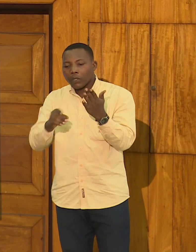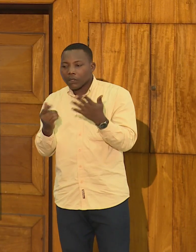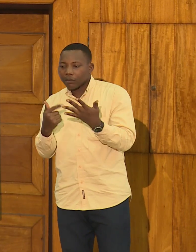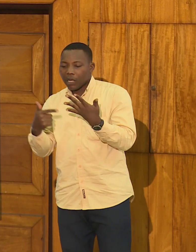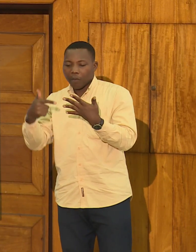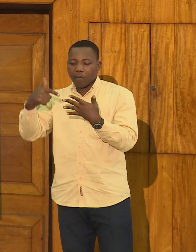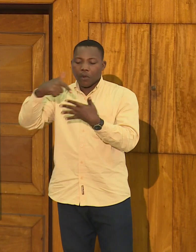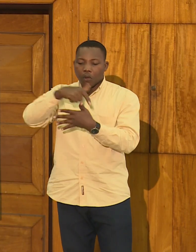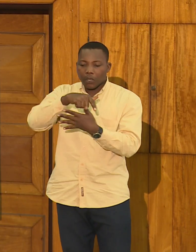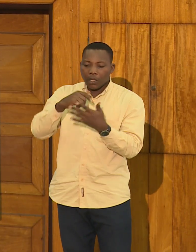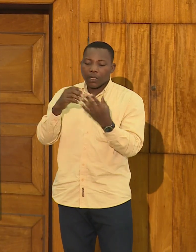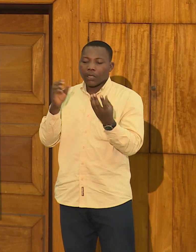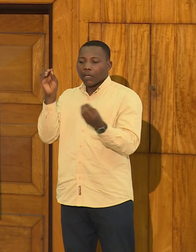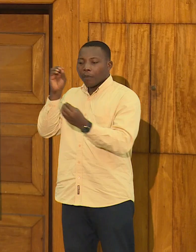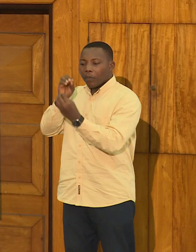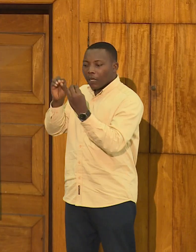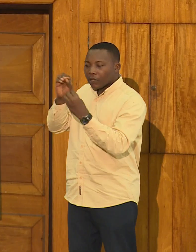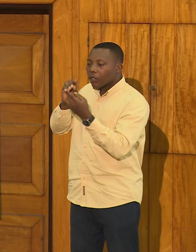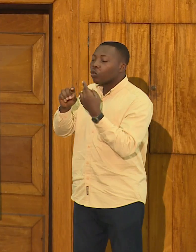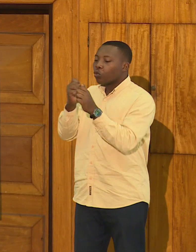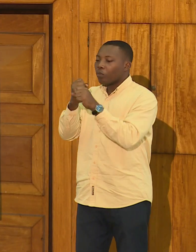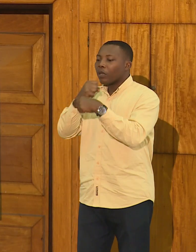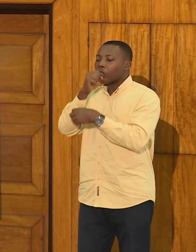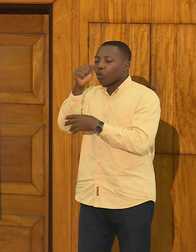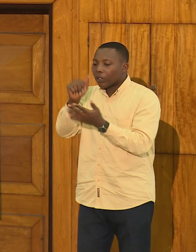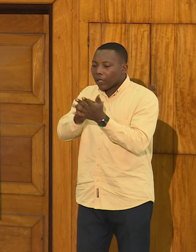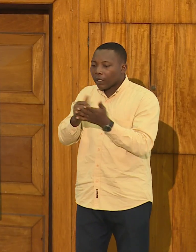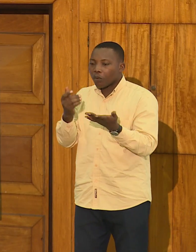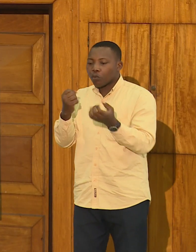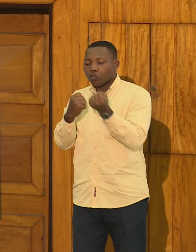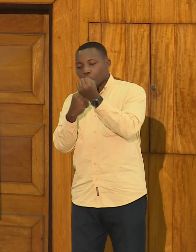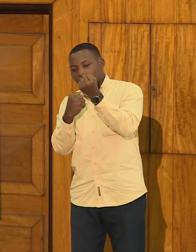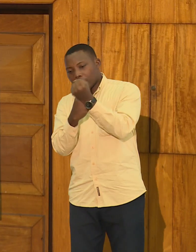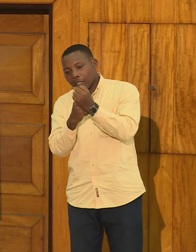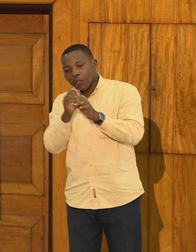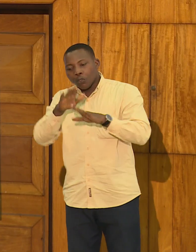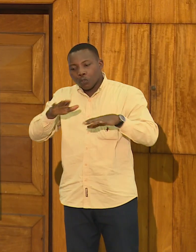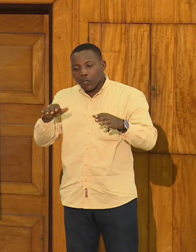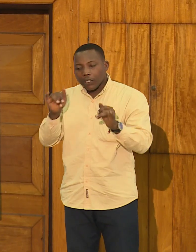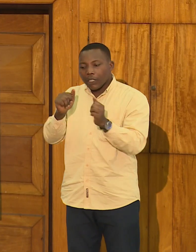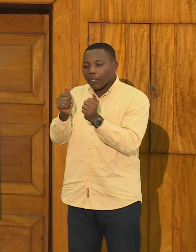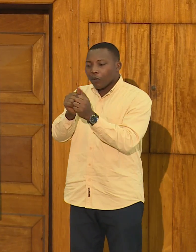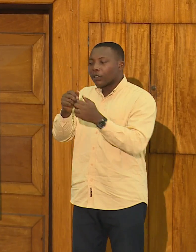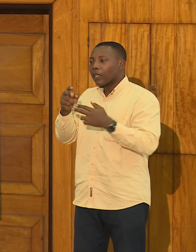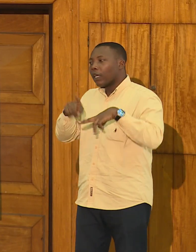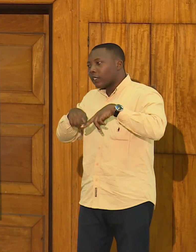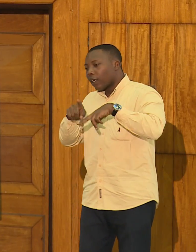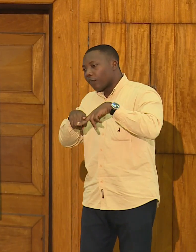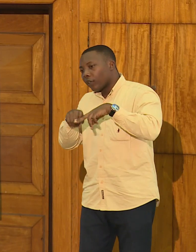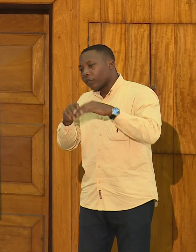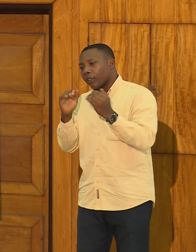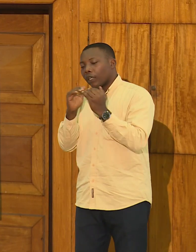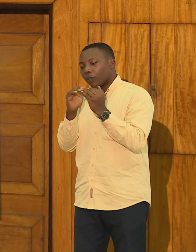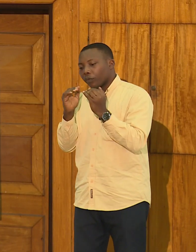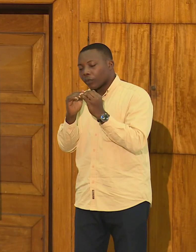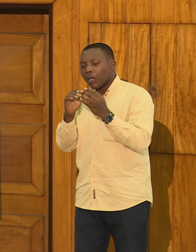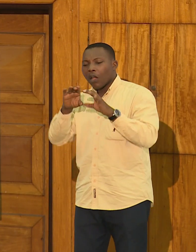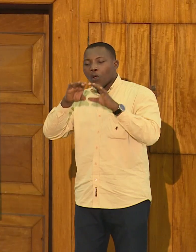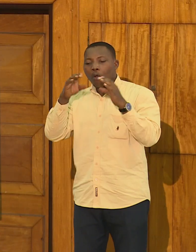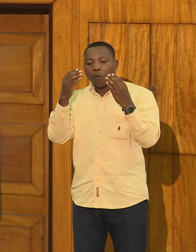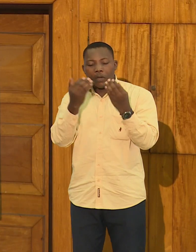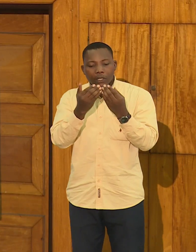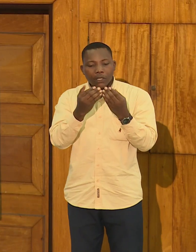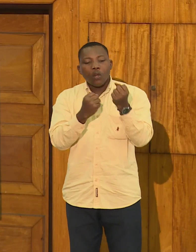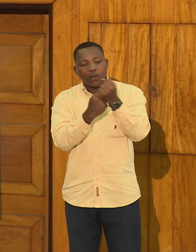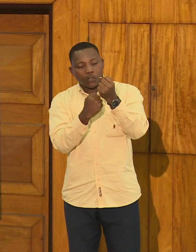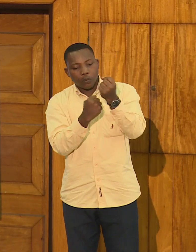ensure that they were supporting the children and adolescents that were living with HIV. At community level, community support activities